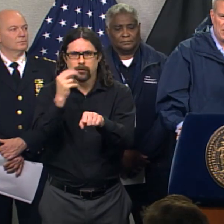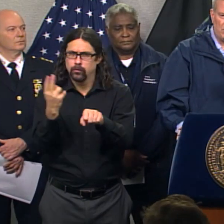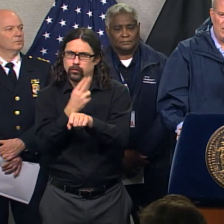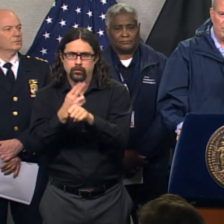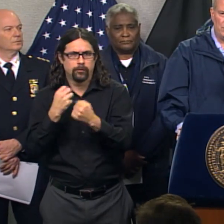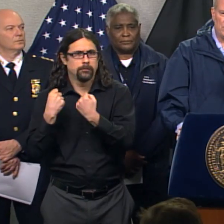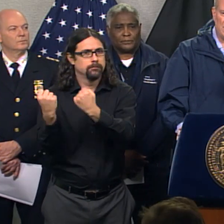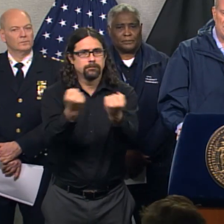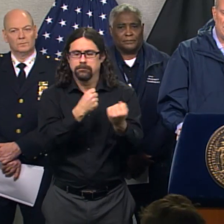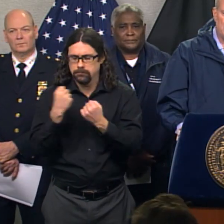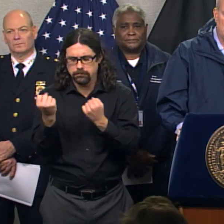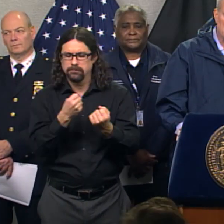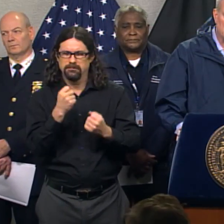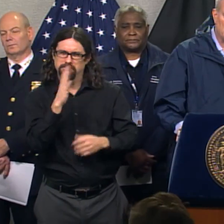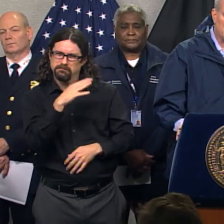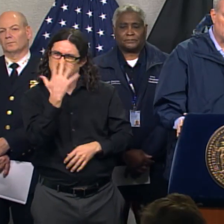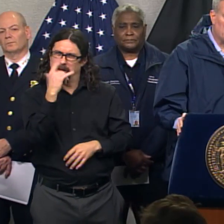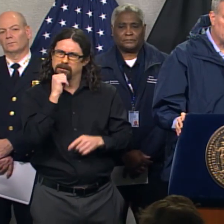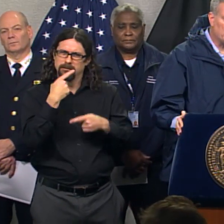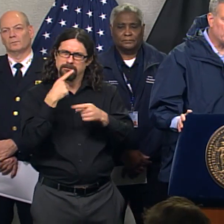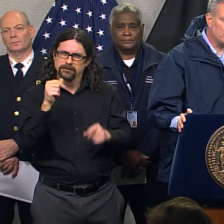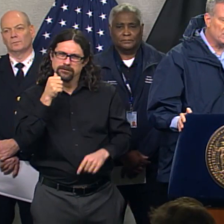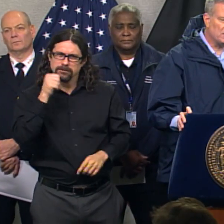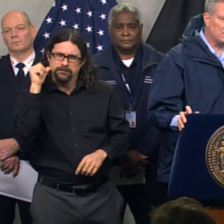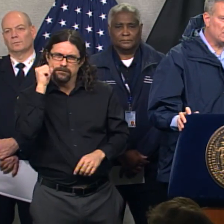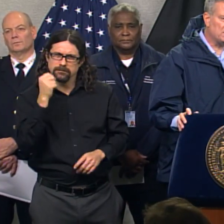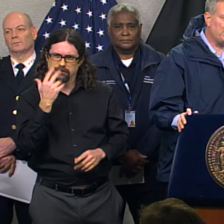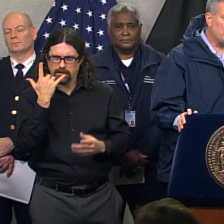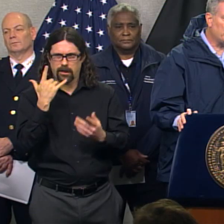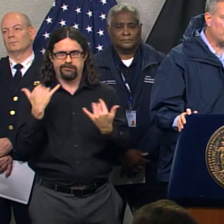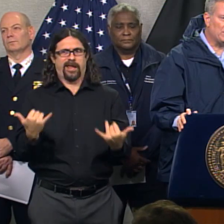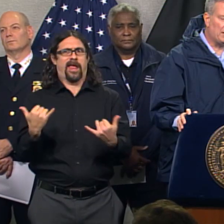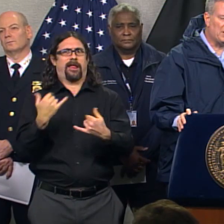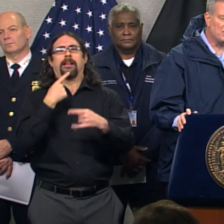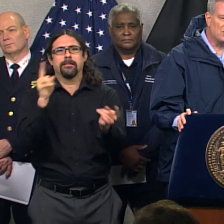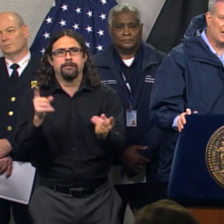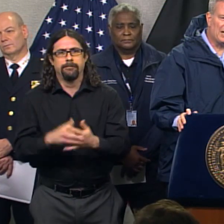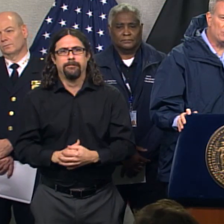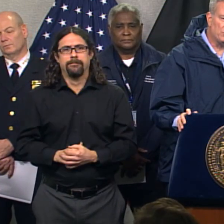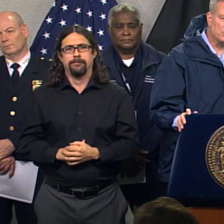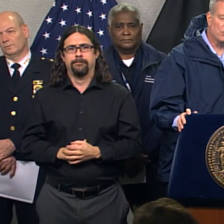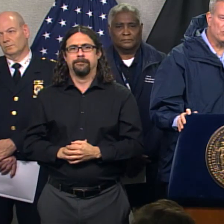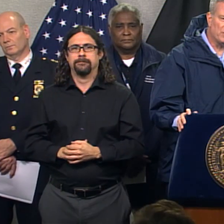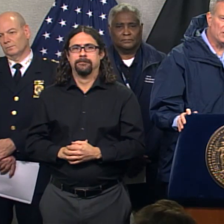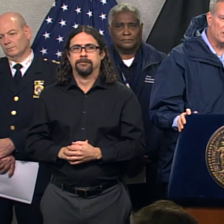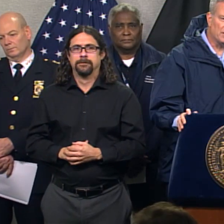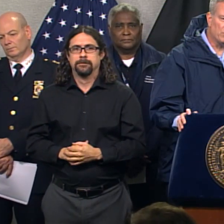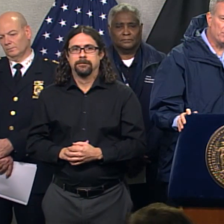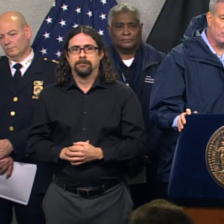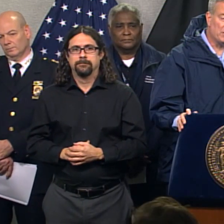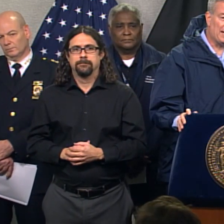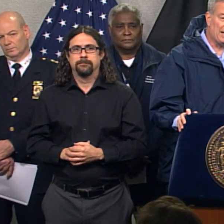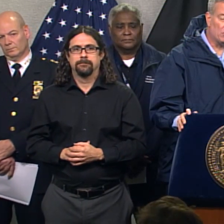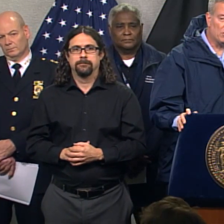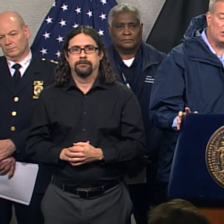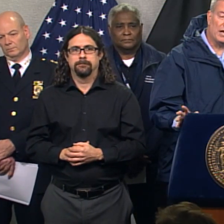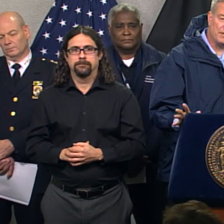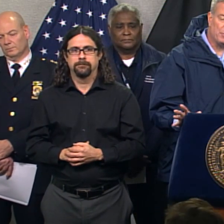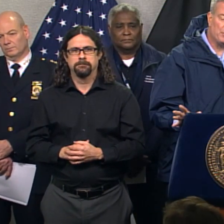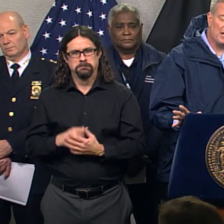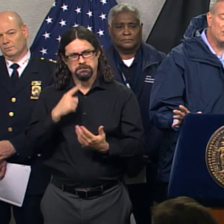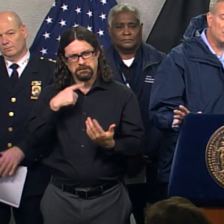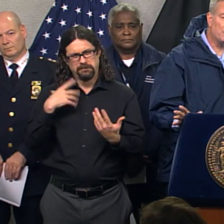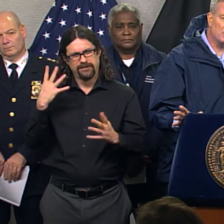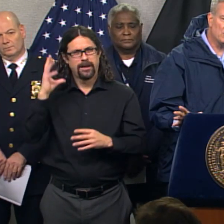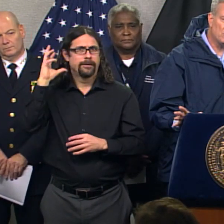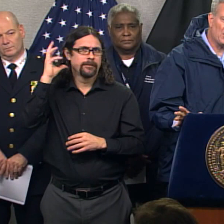the several interviews I did yesterday, I did radio interviews and I did a TV interview, and that message got out. We used social media. I think we put that out clearly. I think